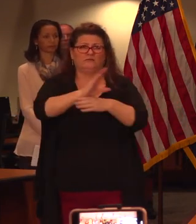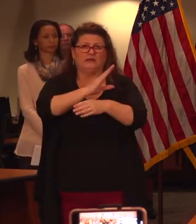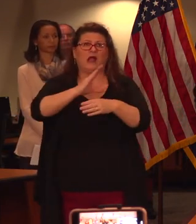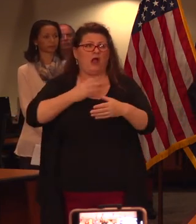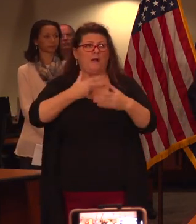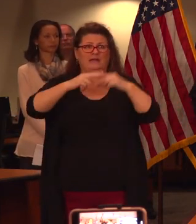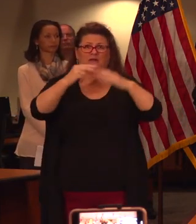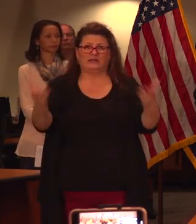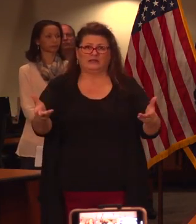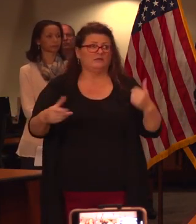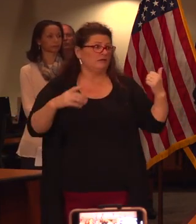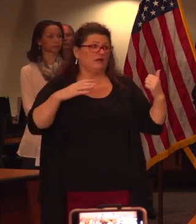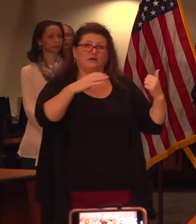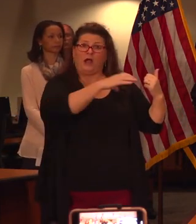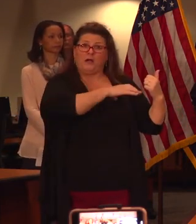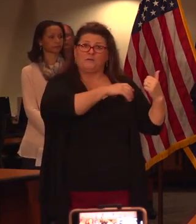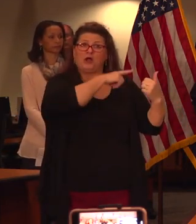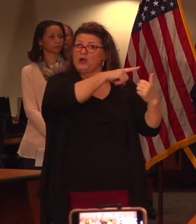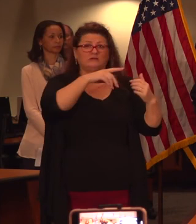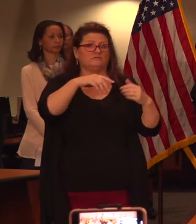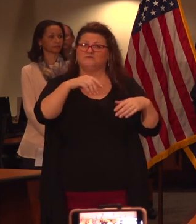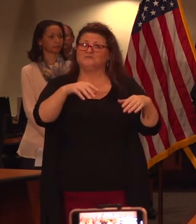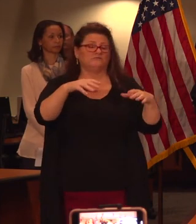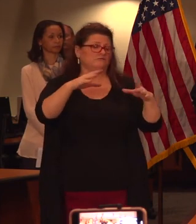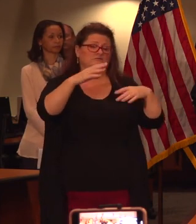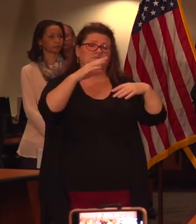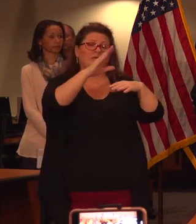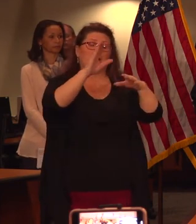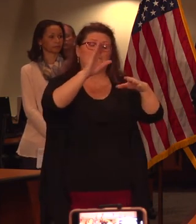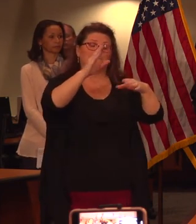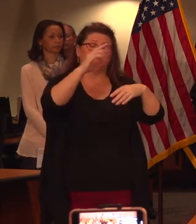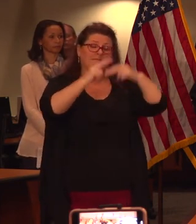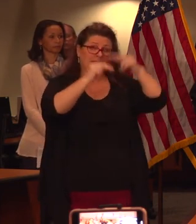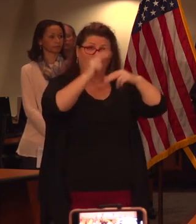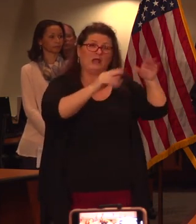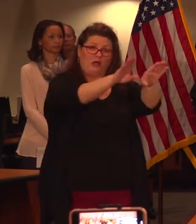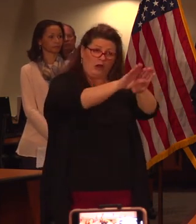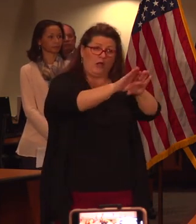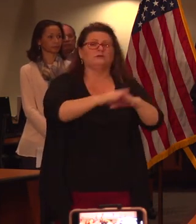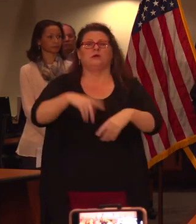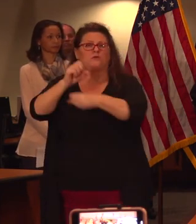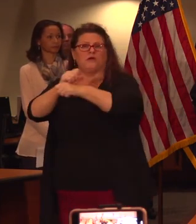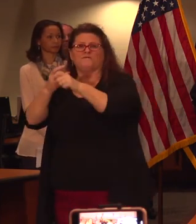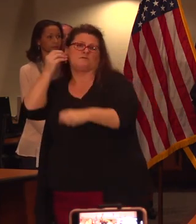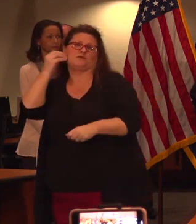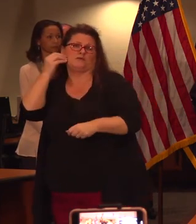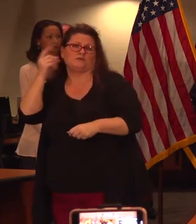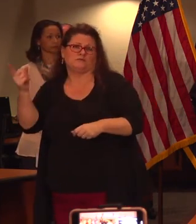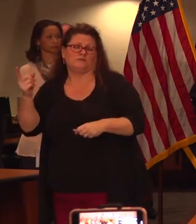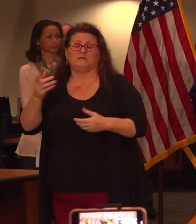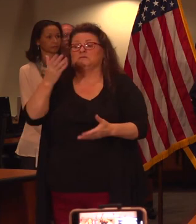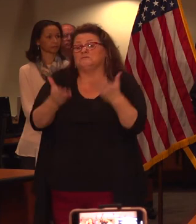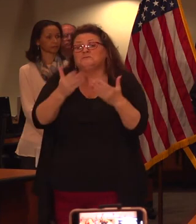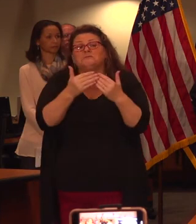are operating remotely. We are making plans for when we come back. We might do like an A-B operation where half the employees